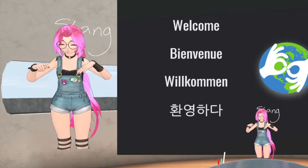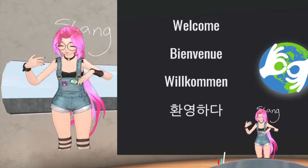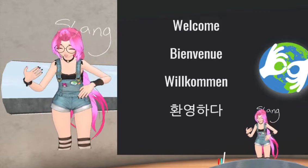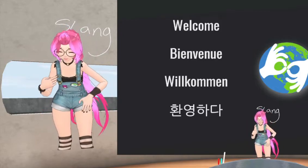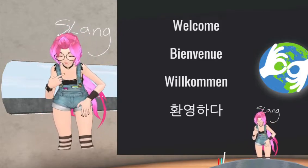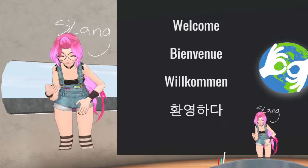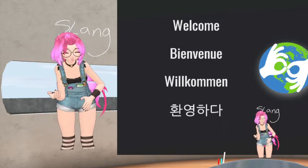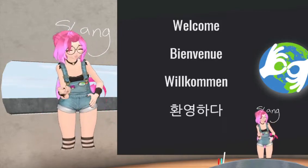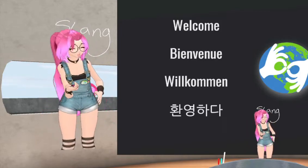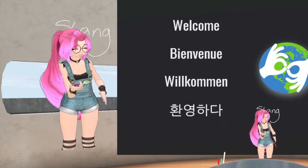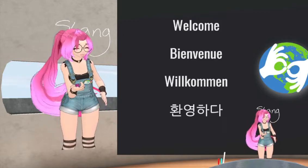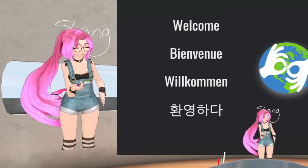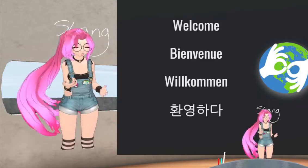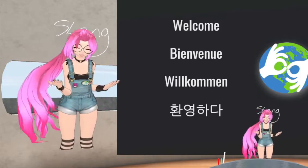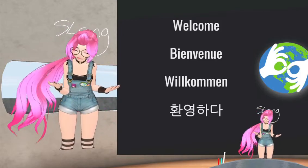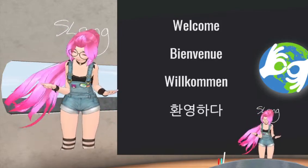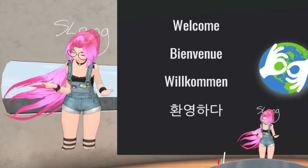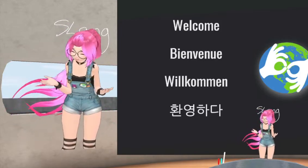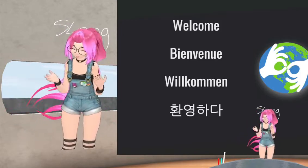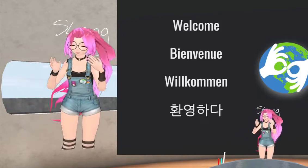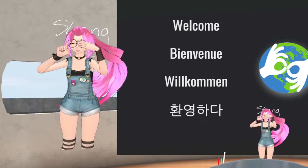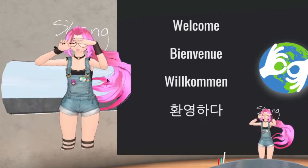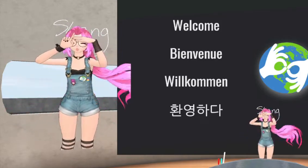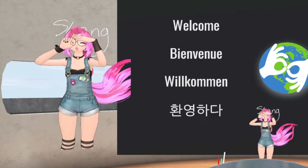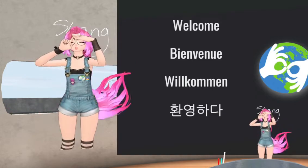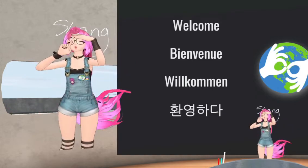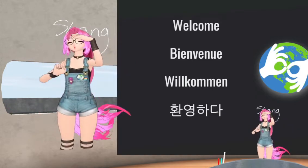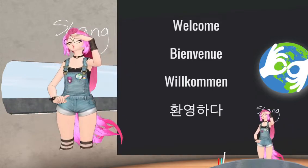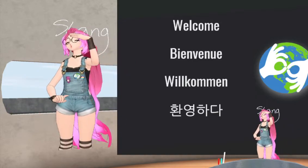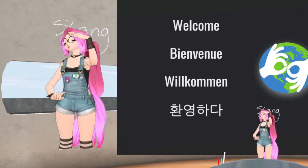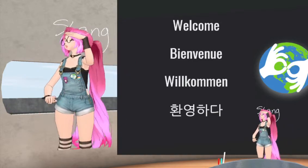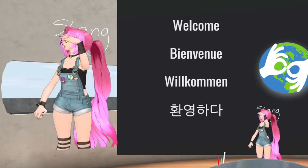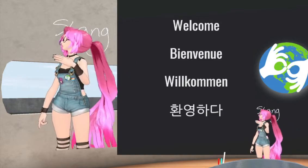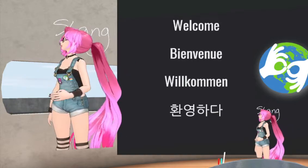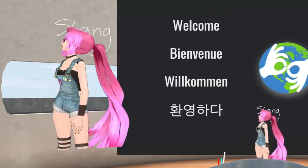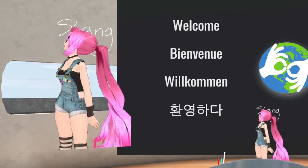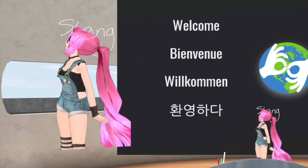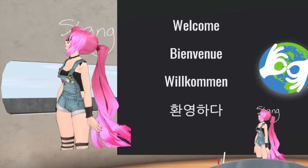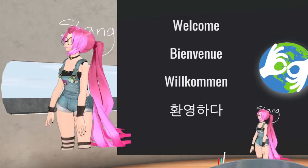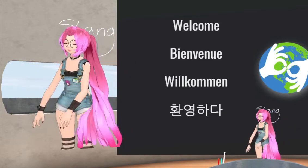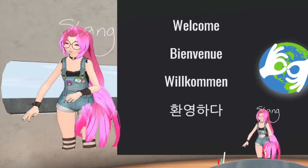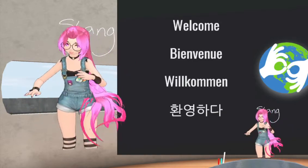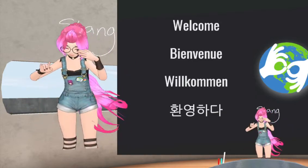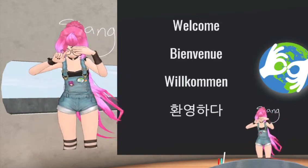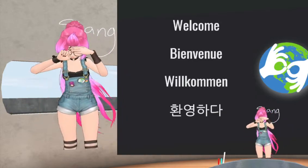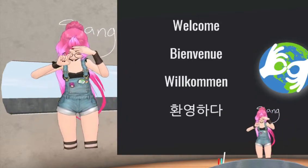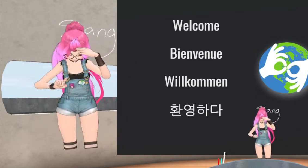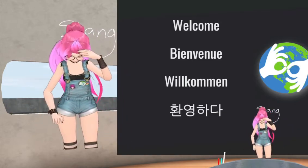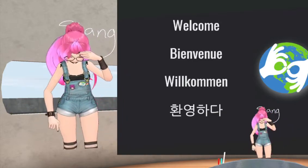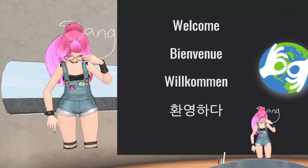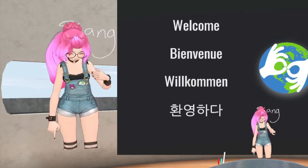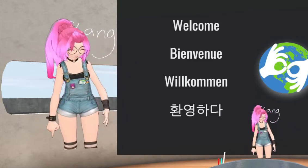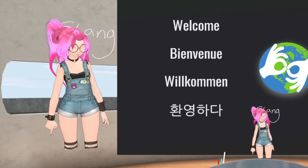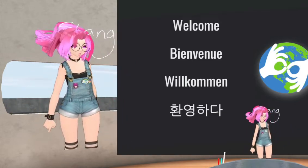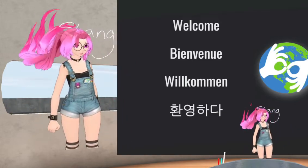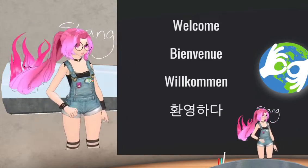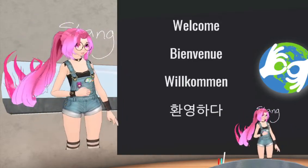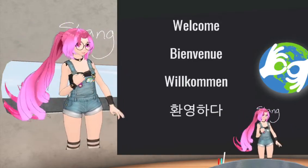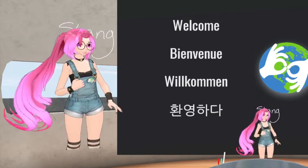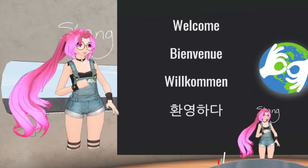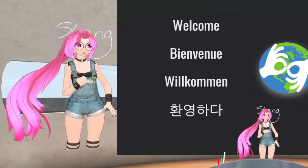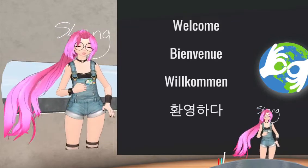just saying like, please sign slower or please speak slower if it's a speaking thing. The sign for slow is